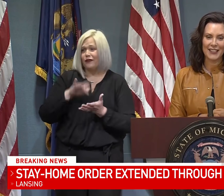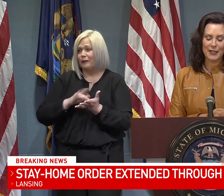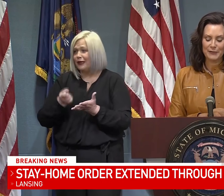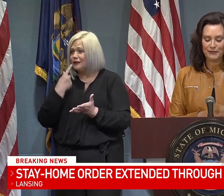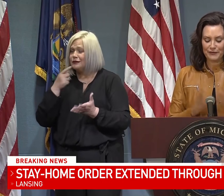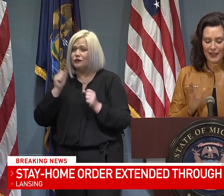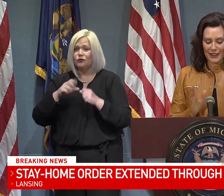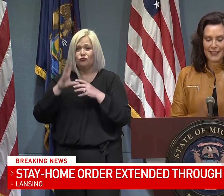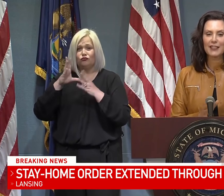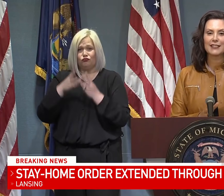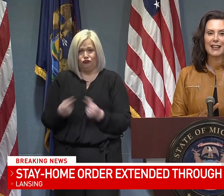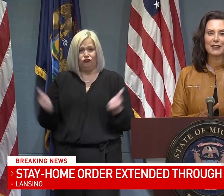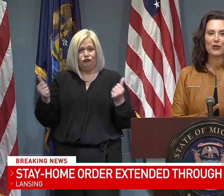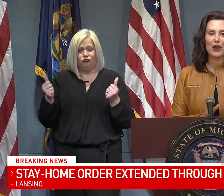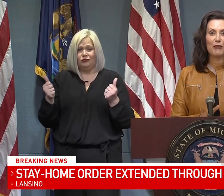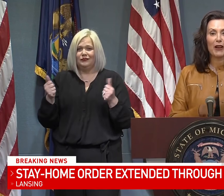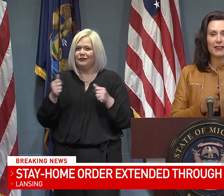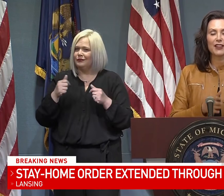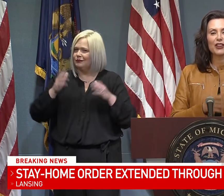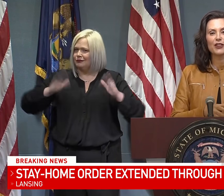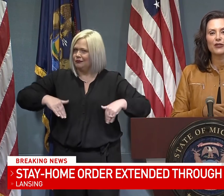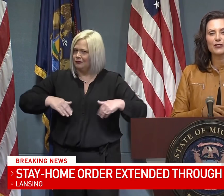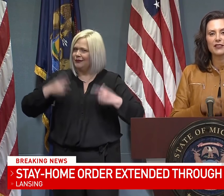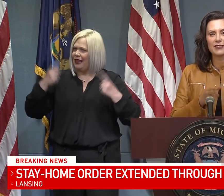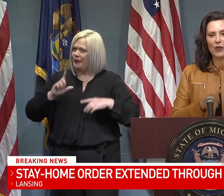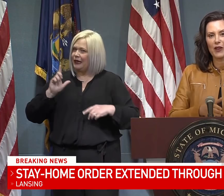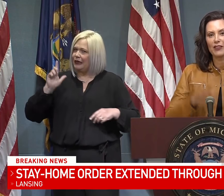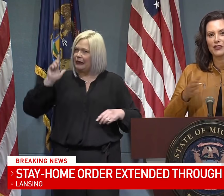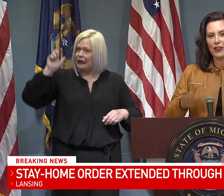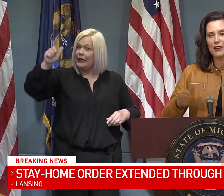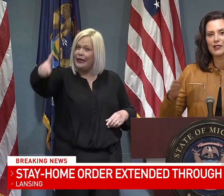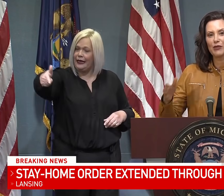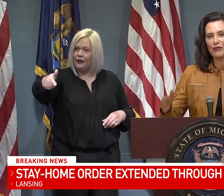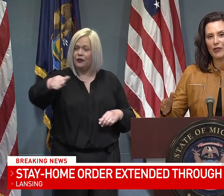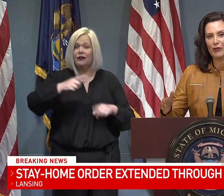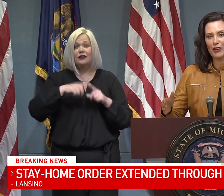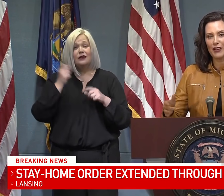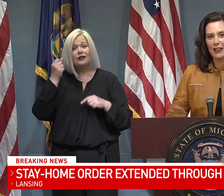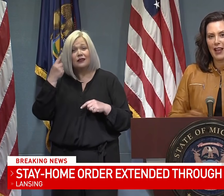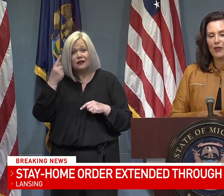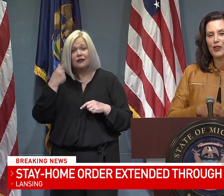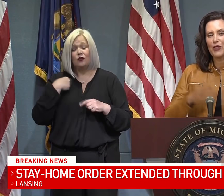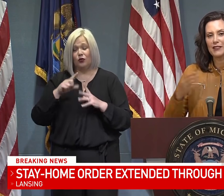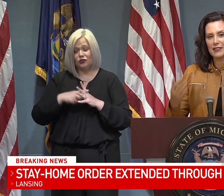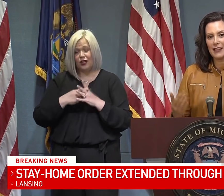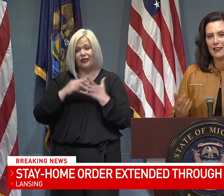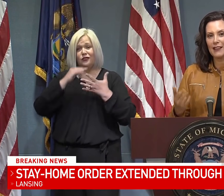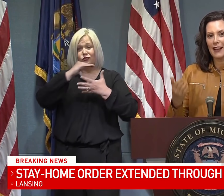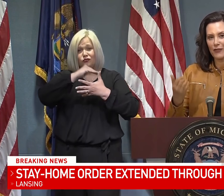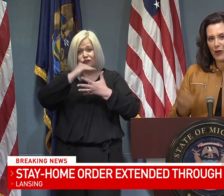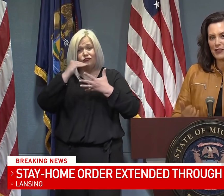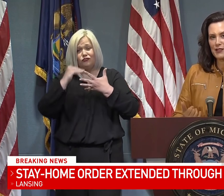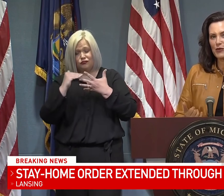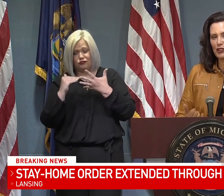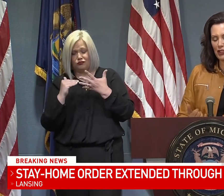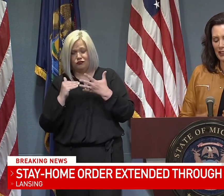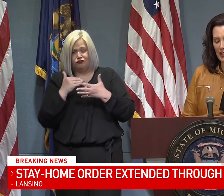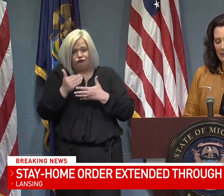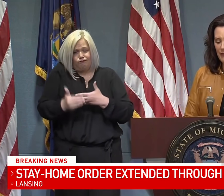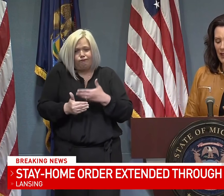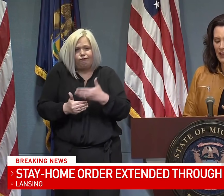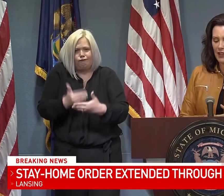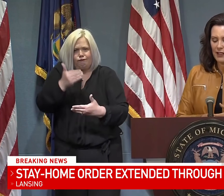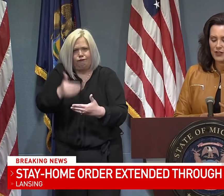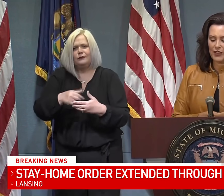COVID-19. That's going to take a little while, but the good news is that we are starting to move forward, and you can see kind of what this will look